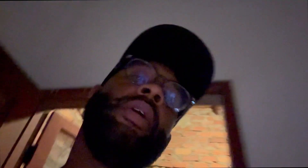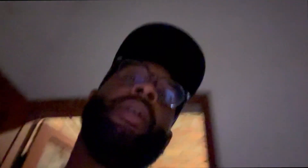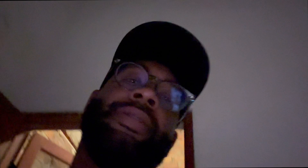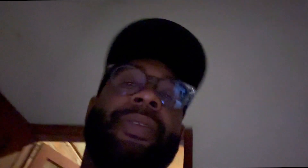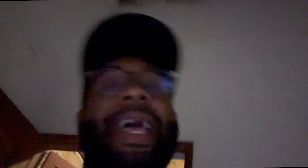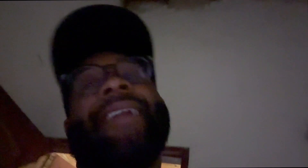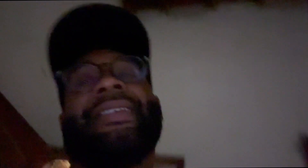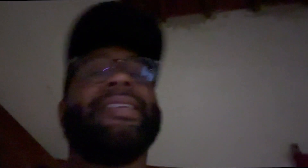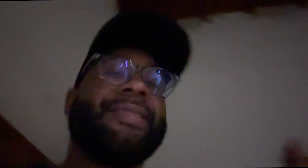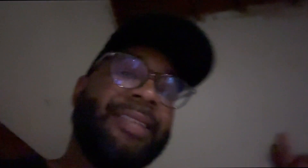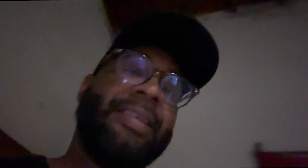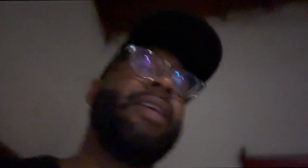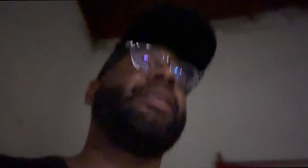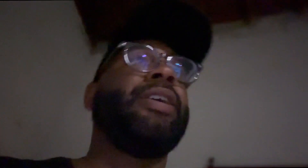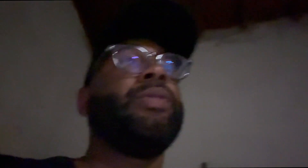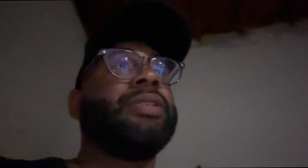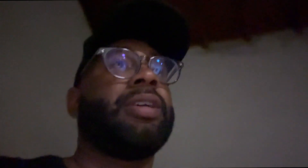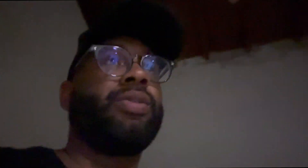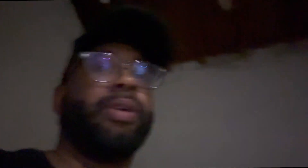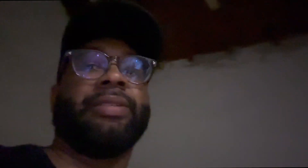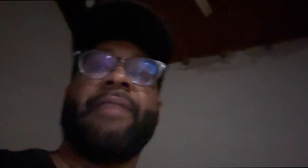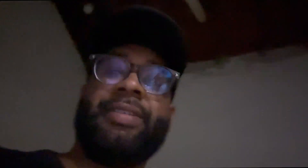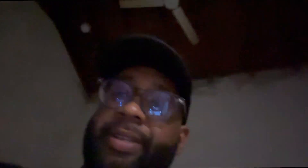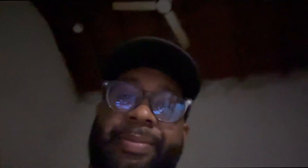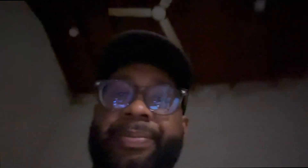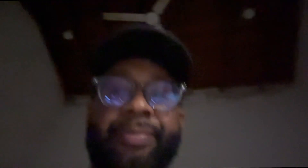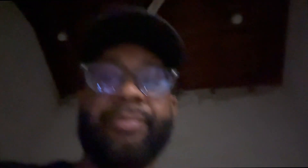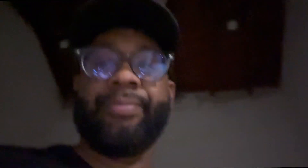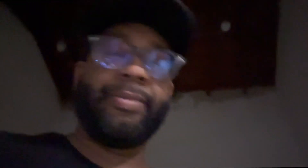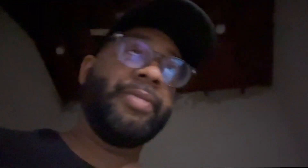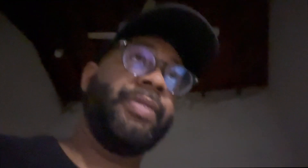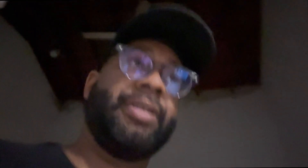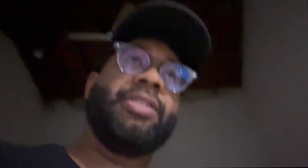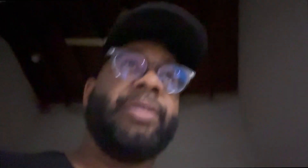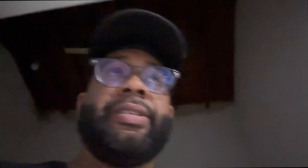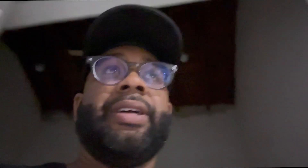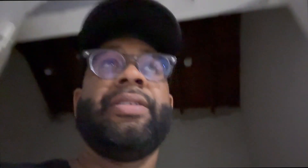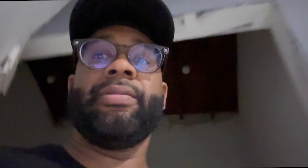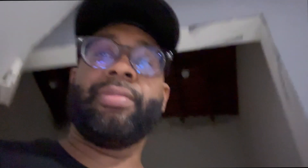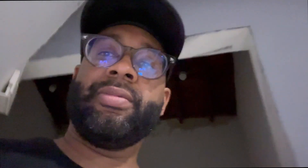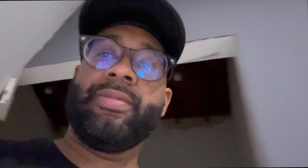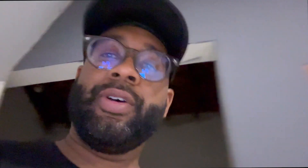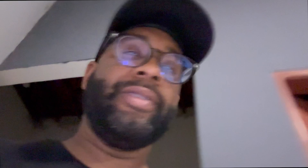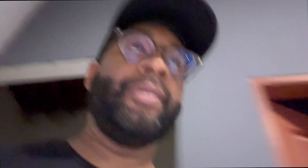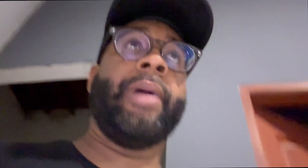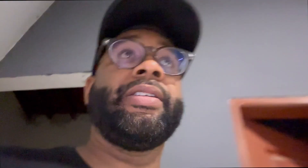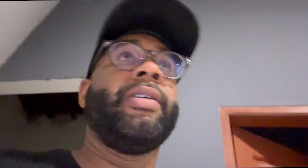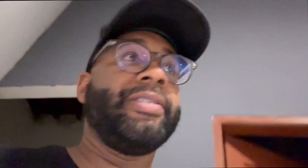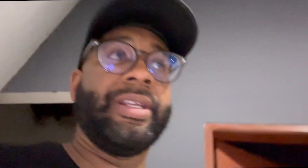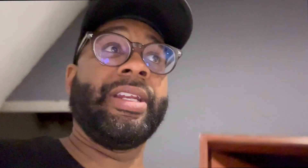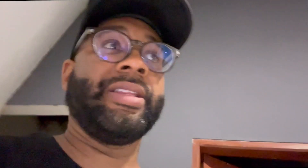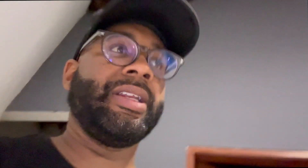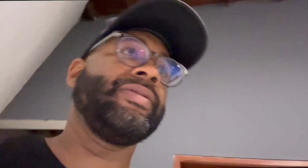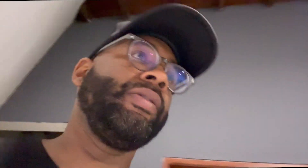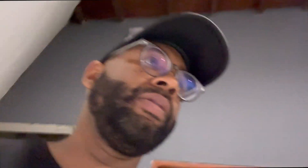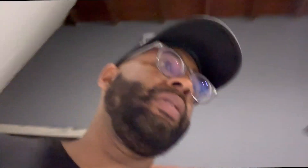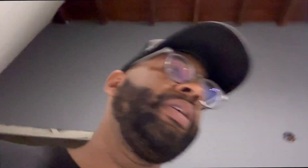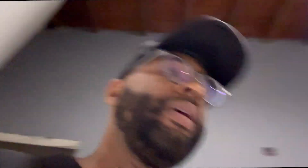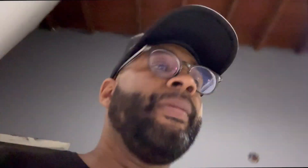So that is the sign language course. Obviously, wasn't going to show a ton. Most of you probably don't understand anything that was going on, but